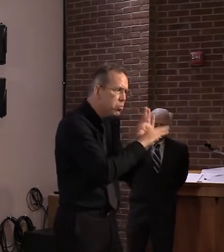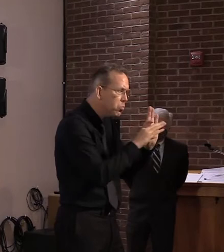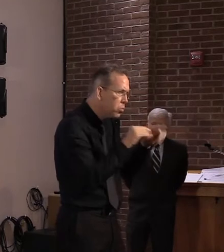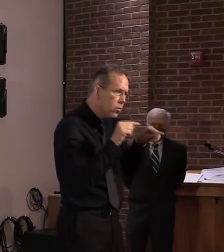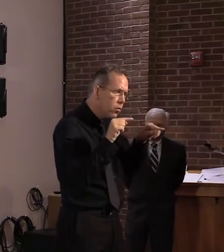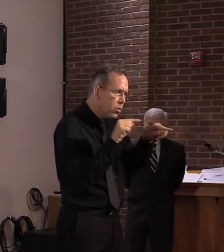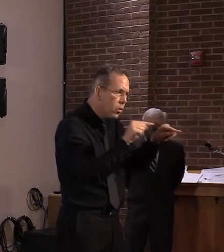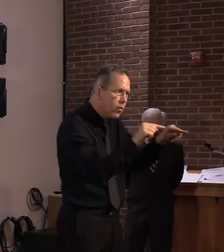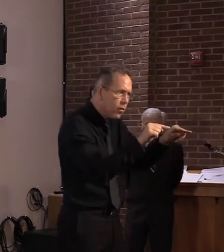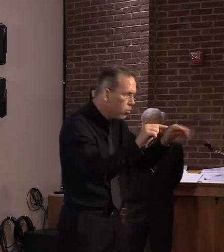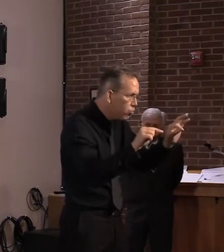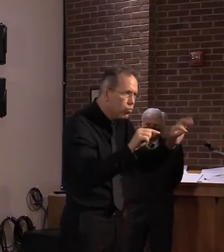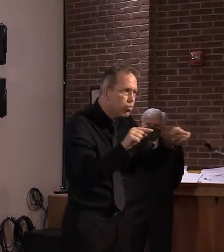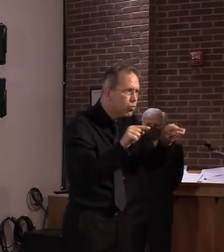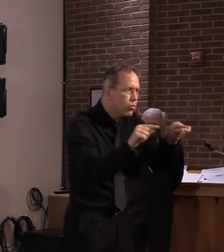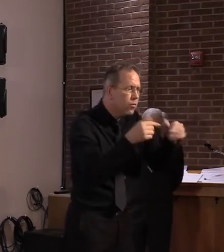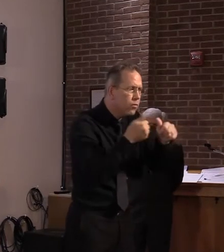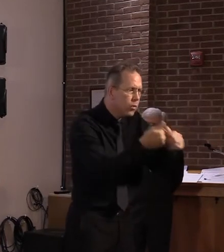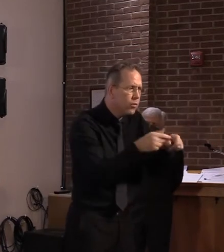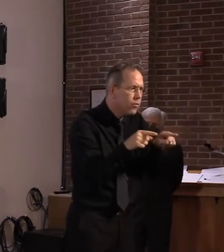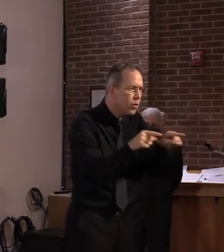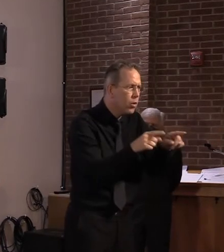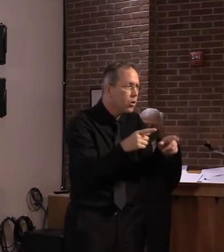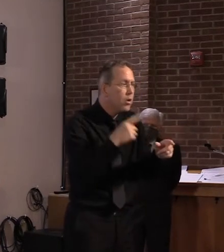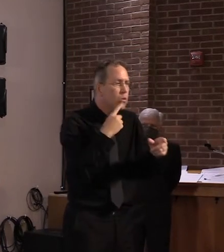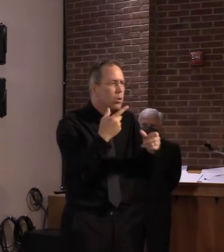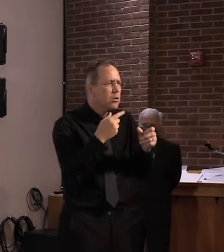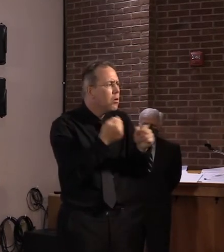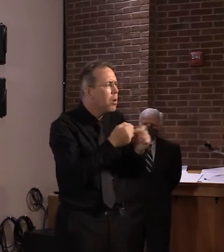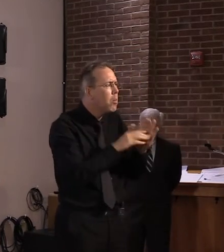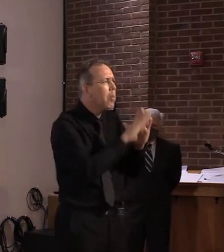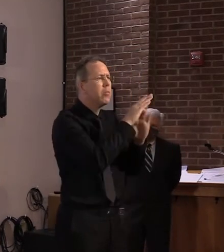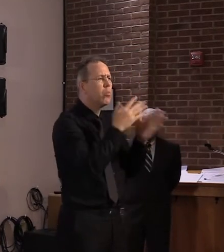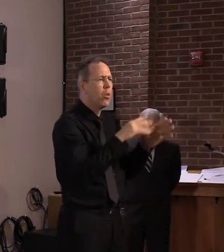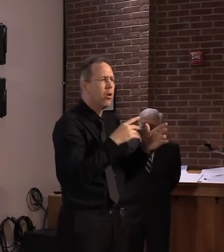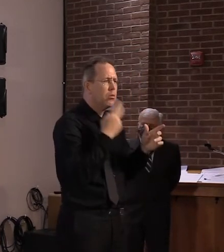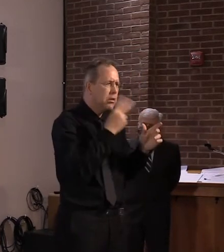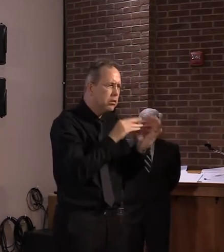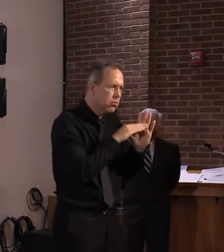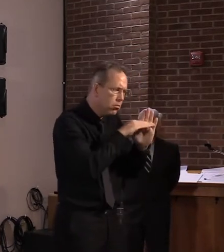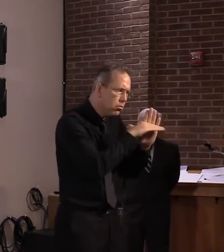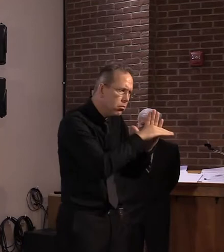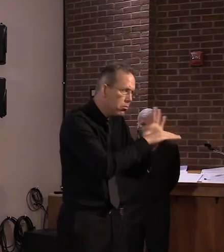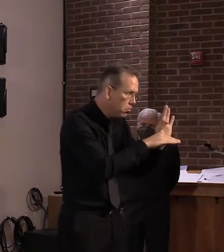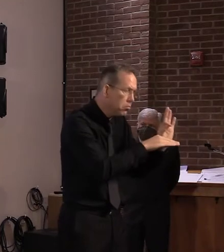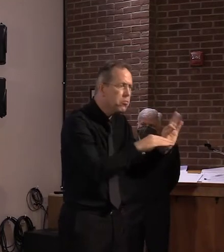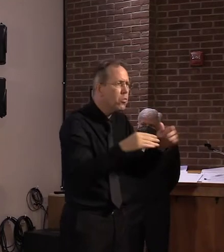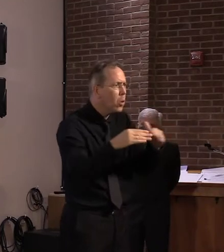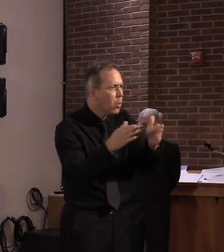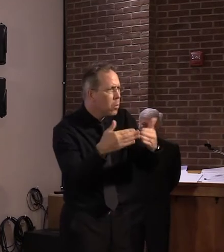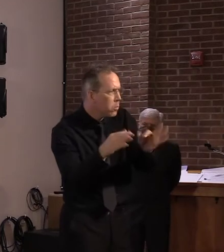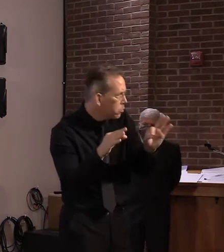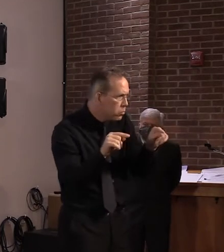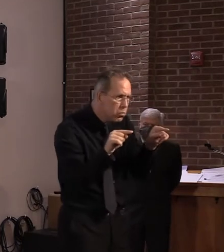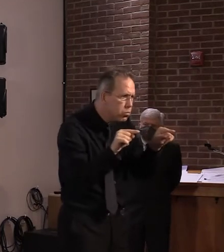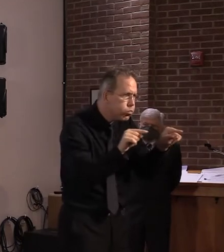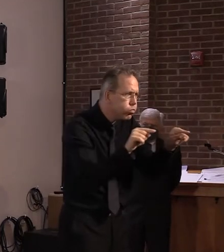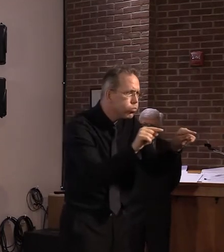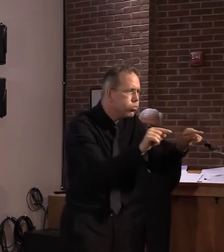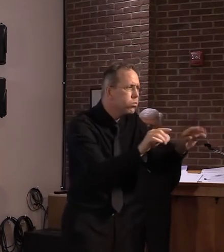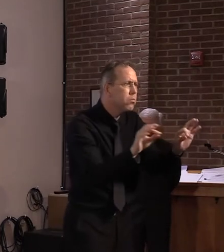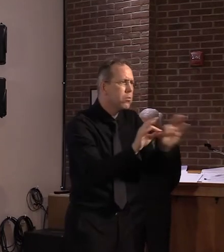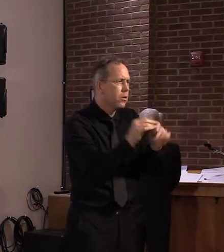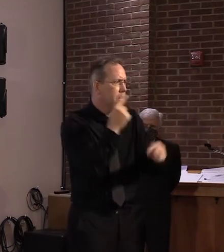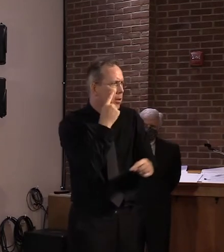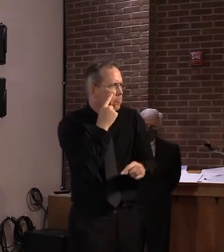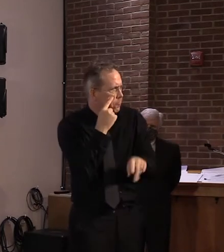that our numbers don't dramatically change. But clearly, we have to watch these things very closely, and that's